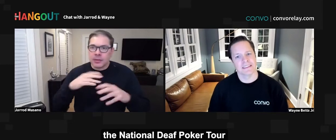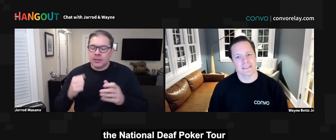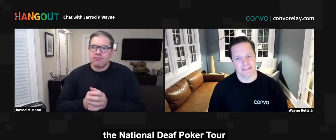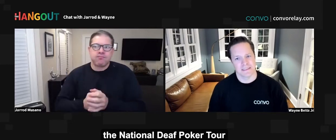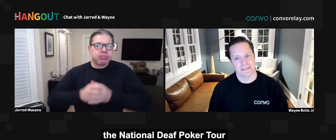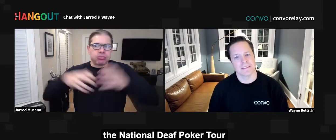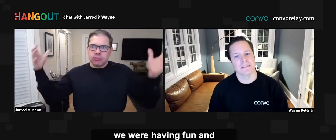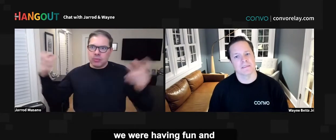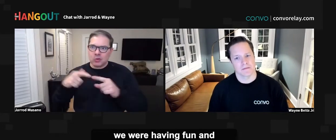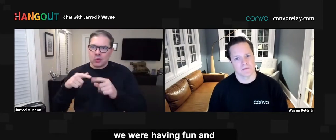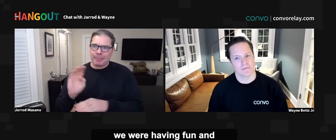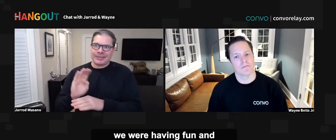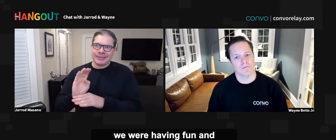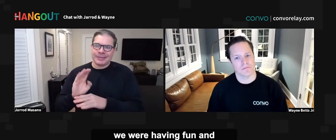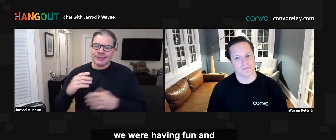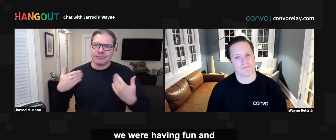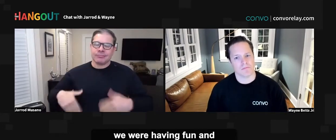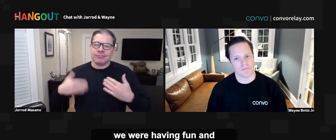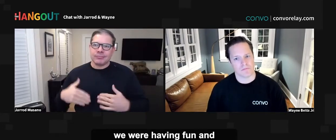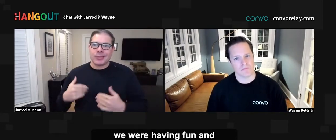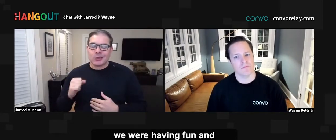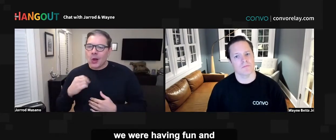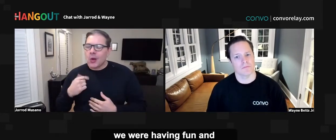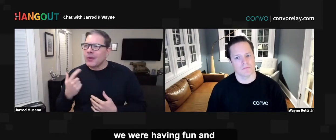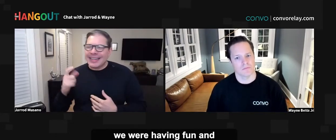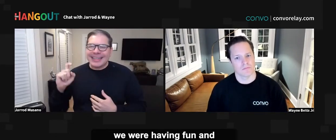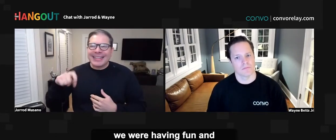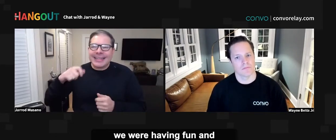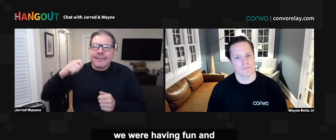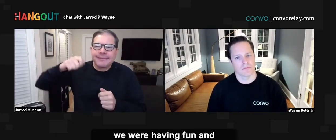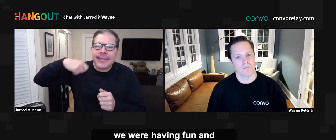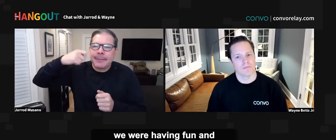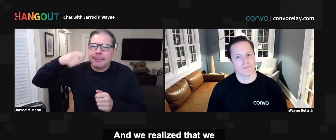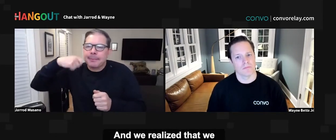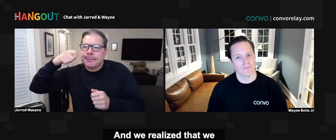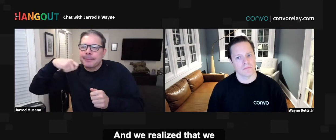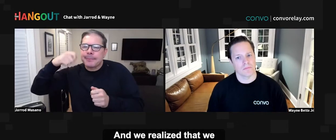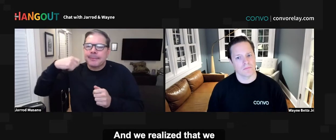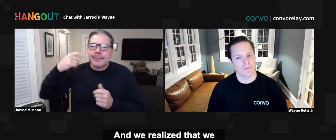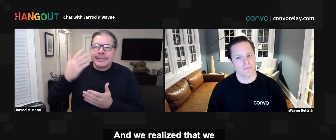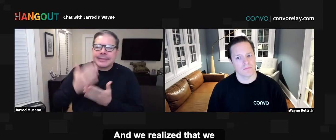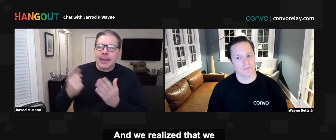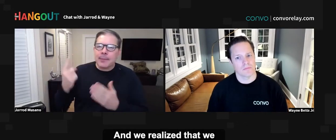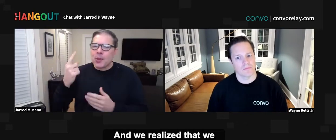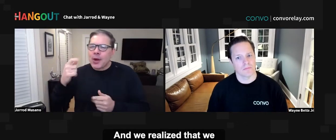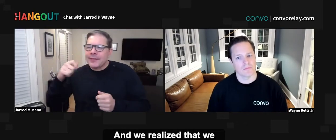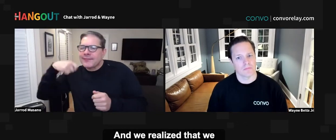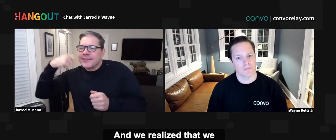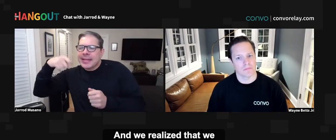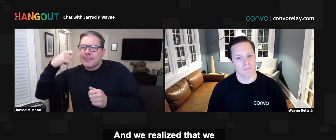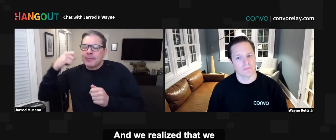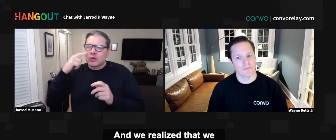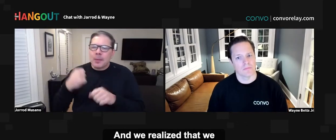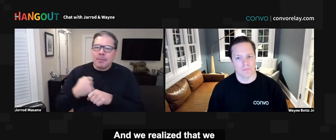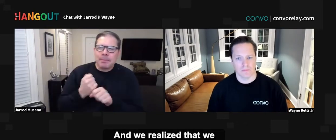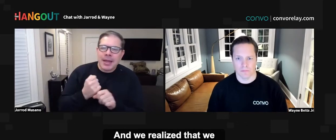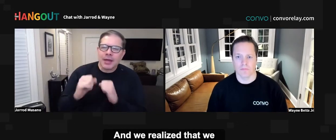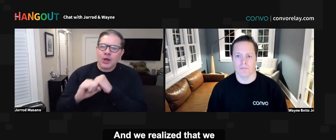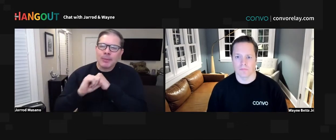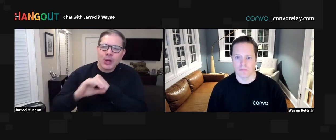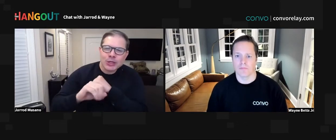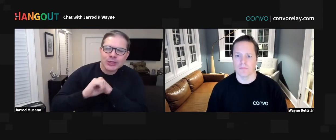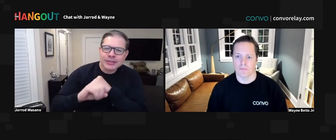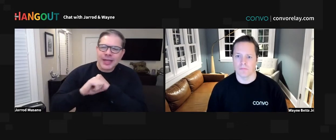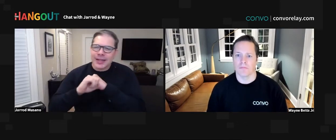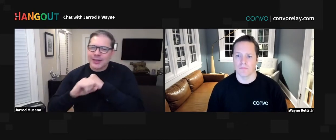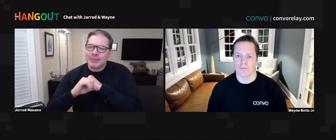did that, and we were having fun, and eventually developed a business. And we realized that we wanted to film